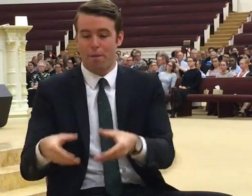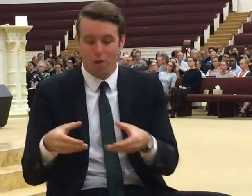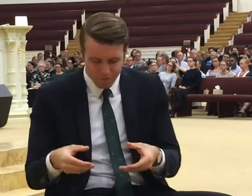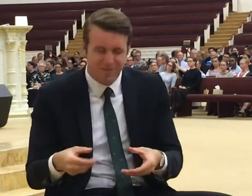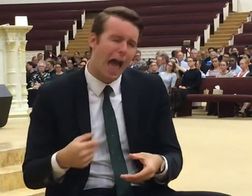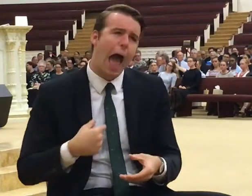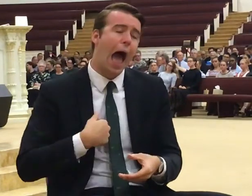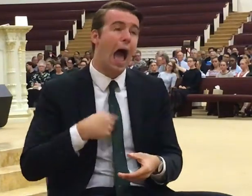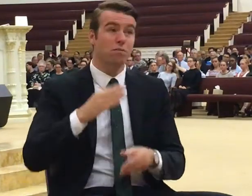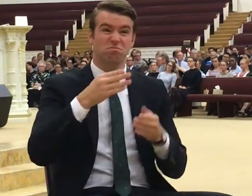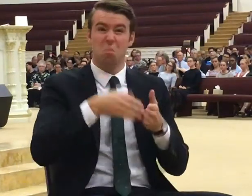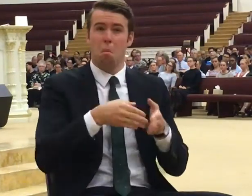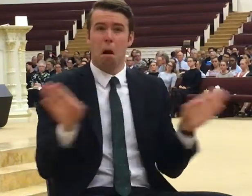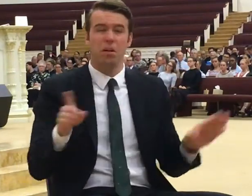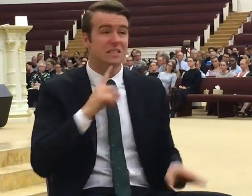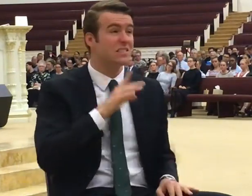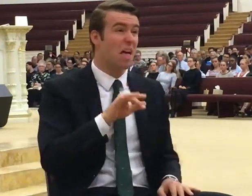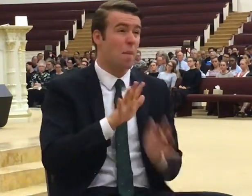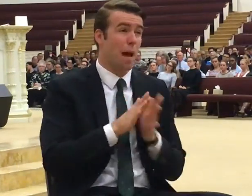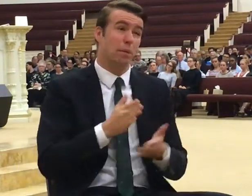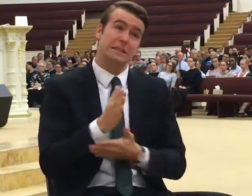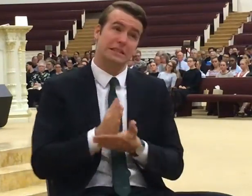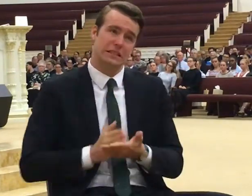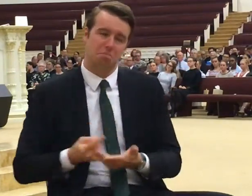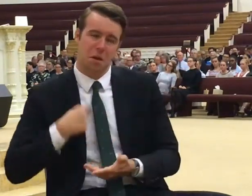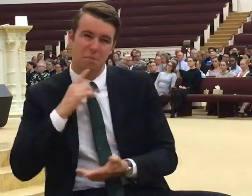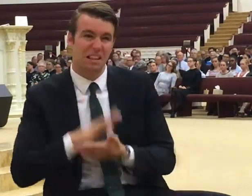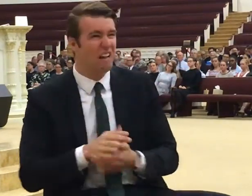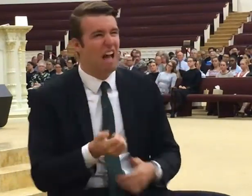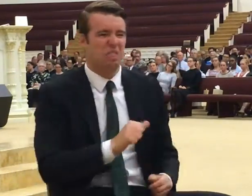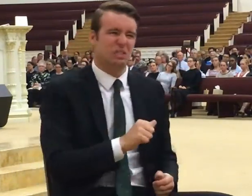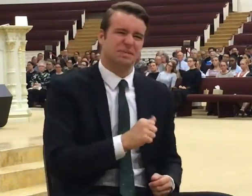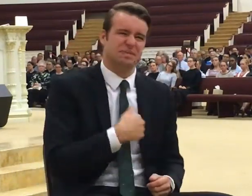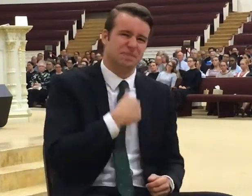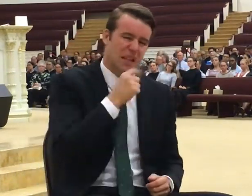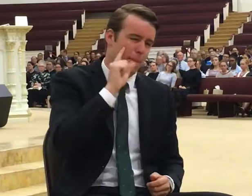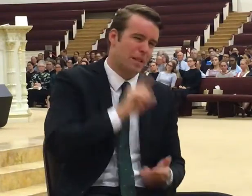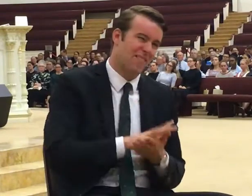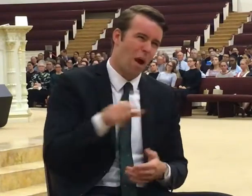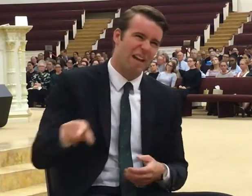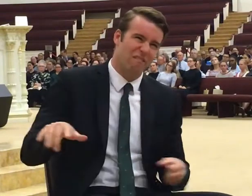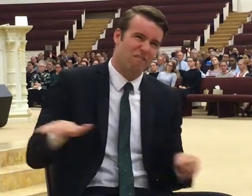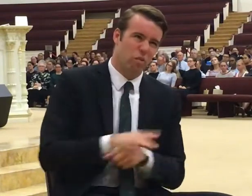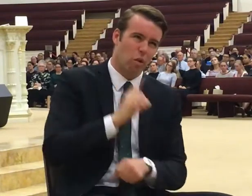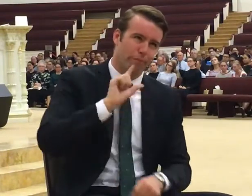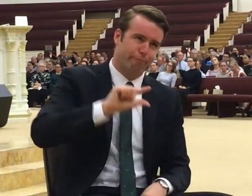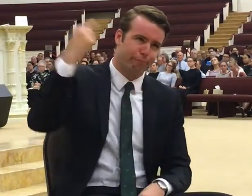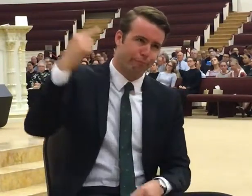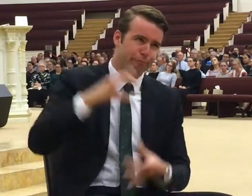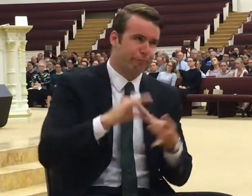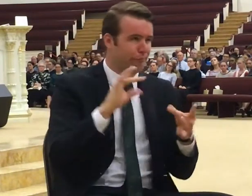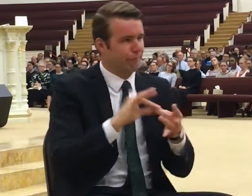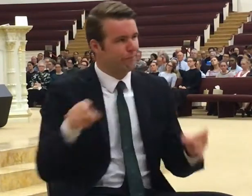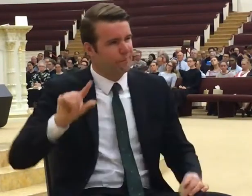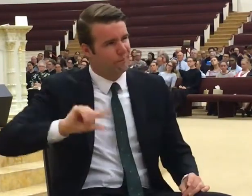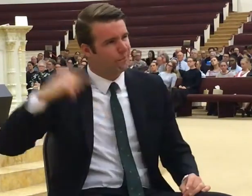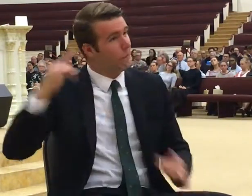I believe and what part should I not believe, because it's full of absurdities to the